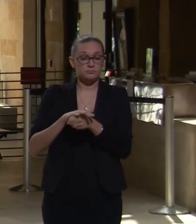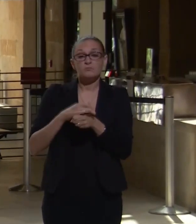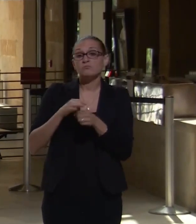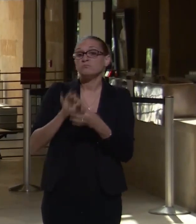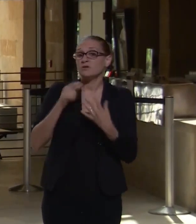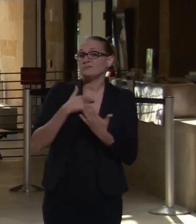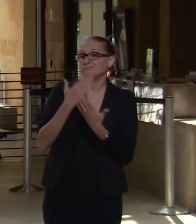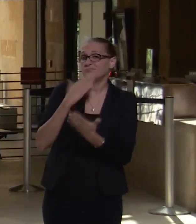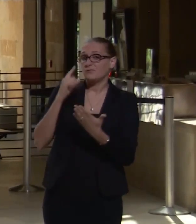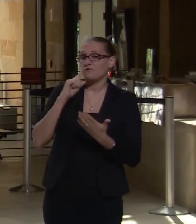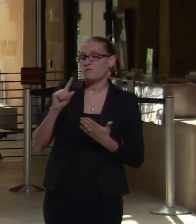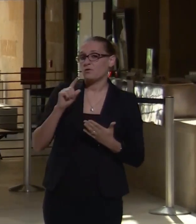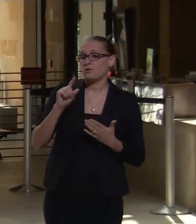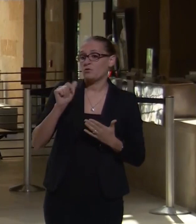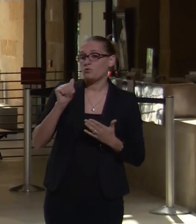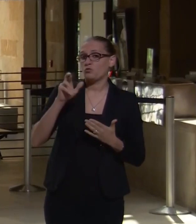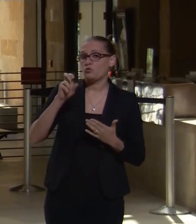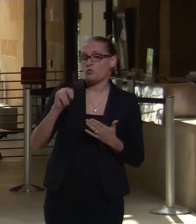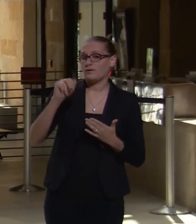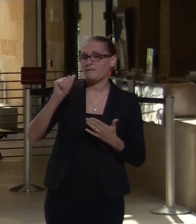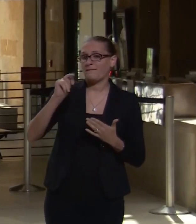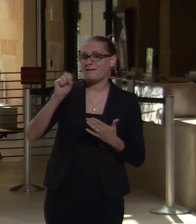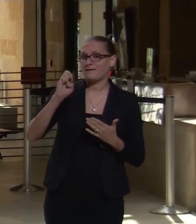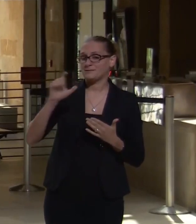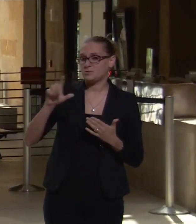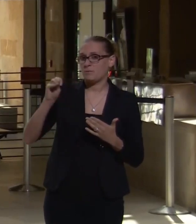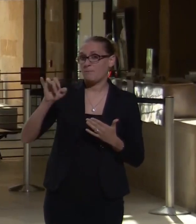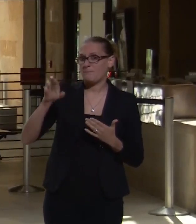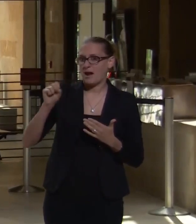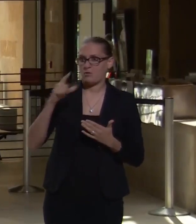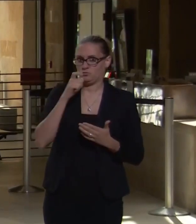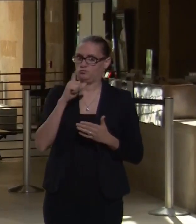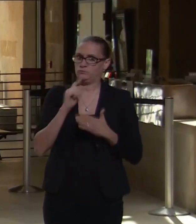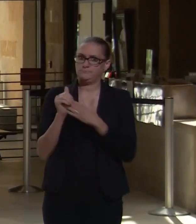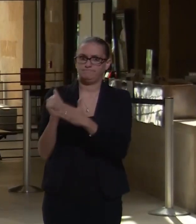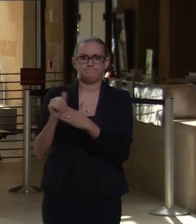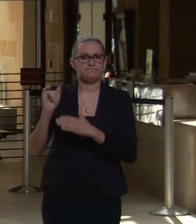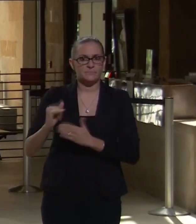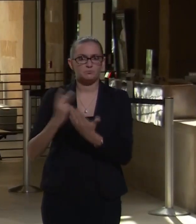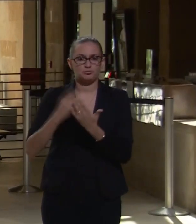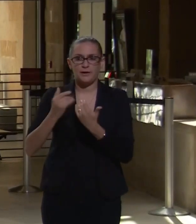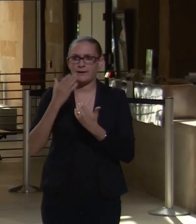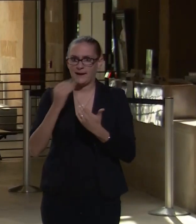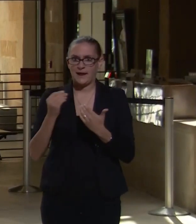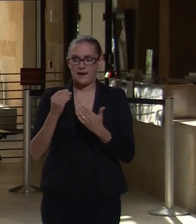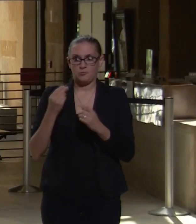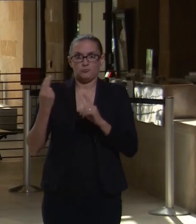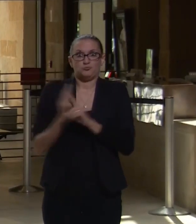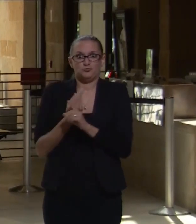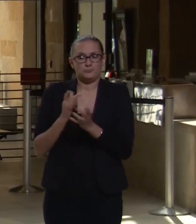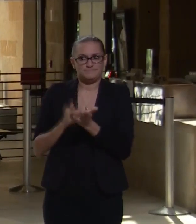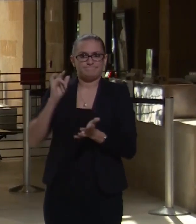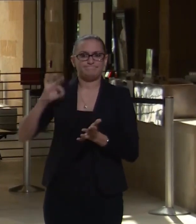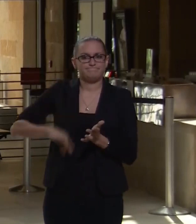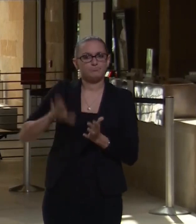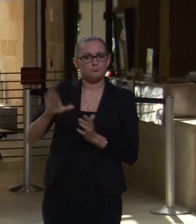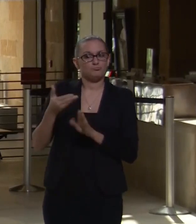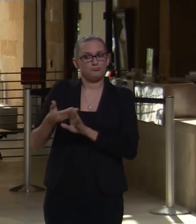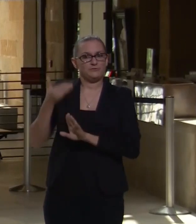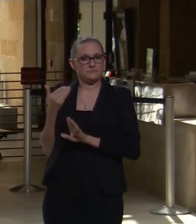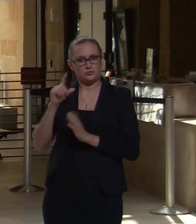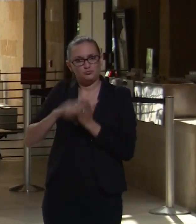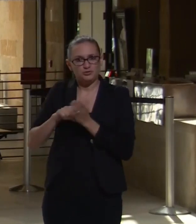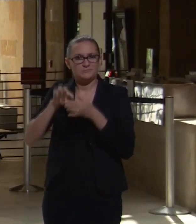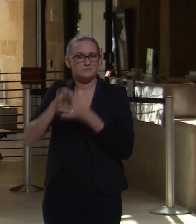thankful for Dr. Lauren Ansel Myers, who spearheaded this project and piggybacked on her prior research related